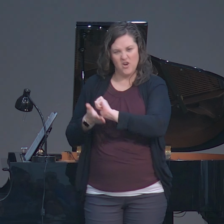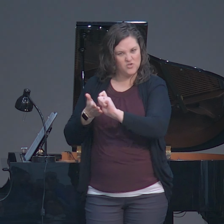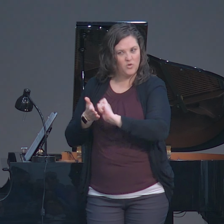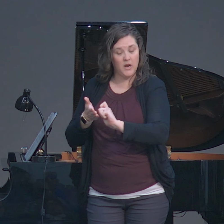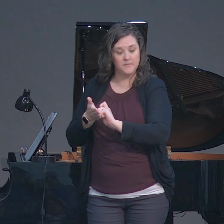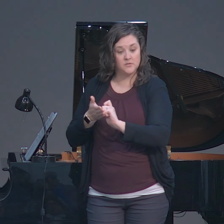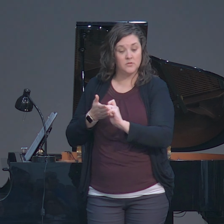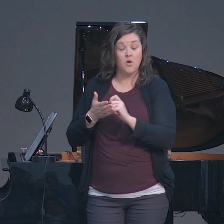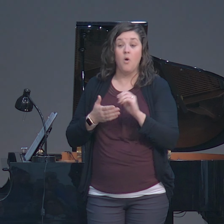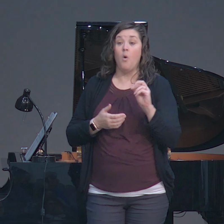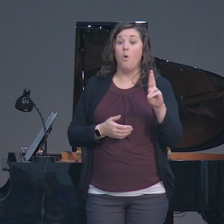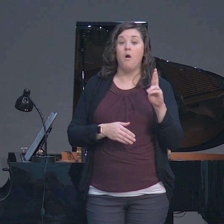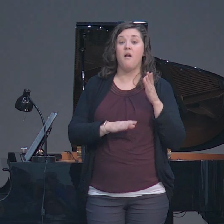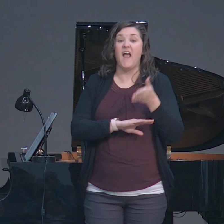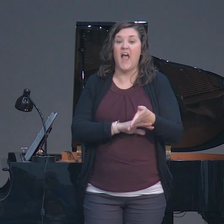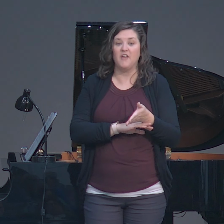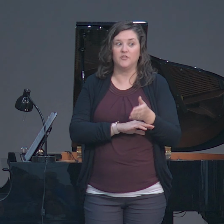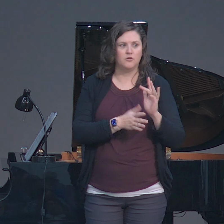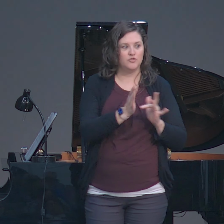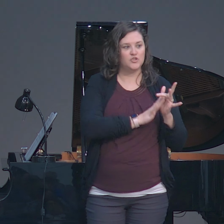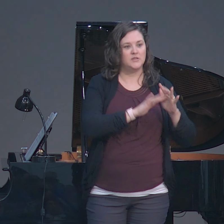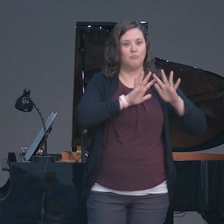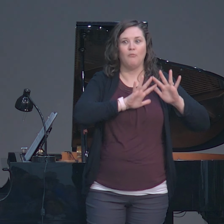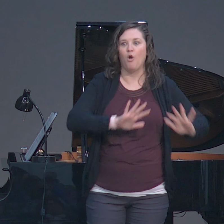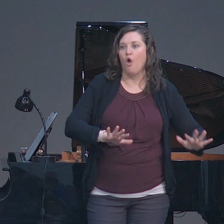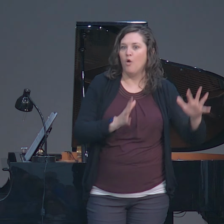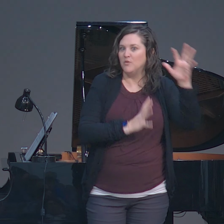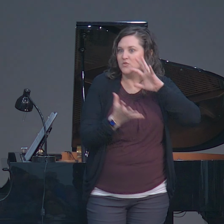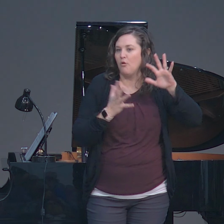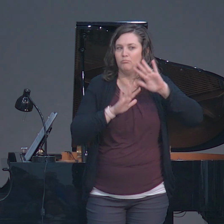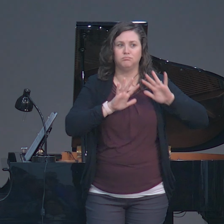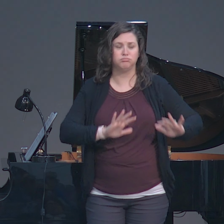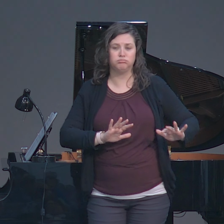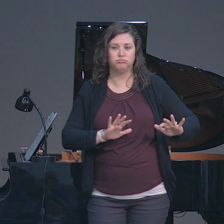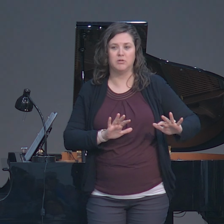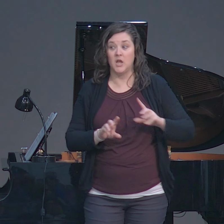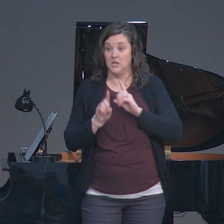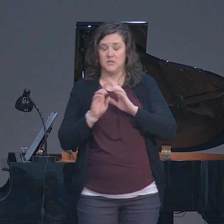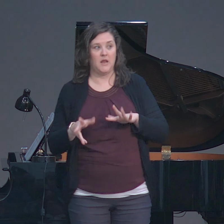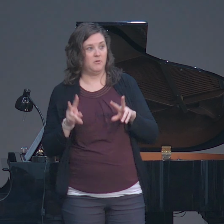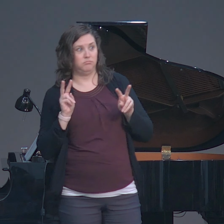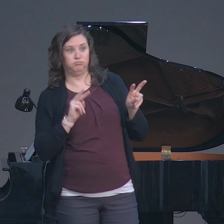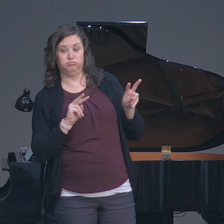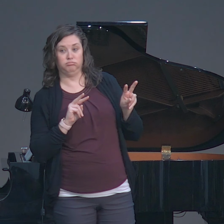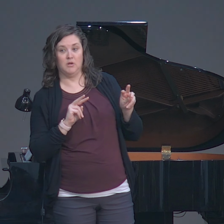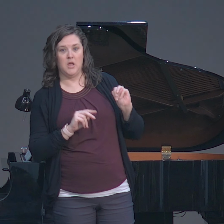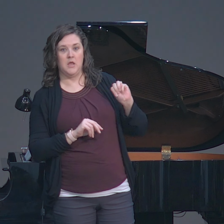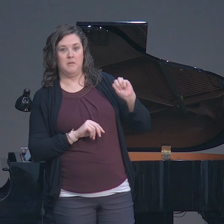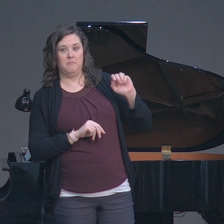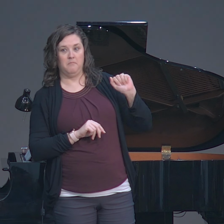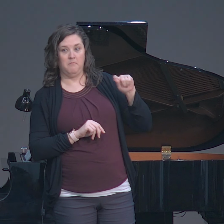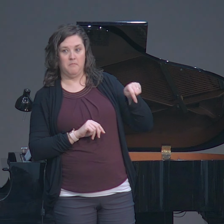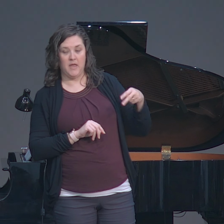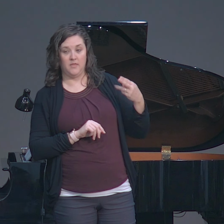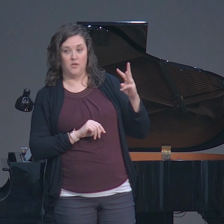storm from inside a boat with his disciples, Matthew records this, "And the men